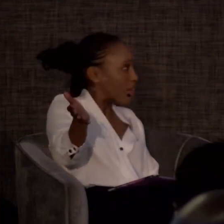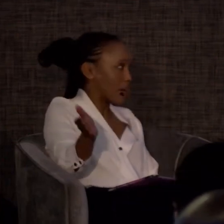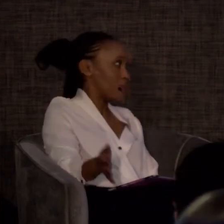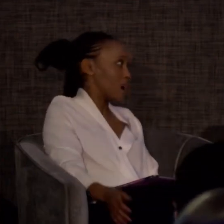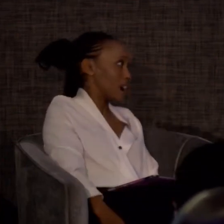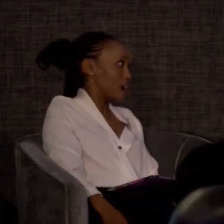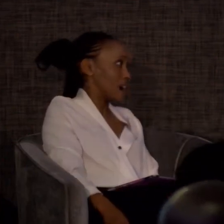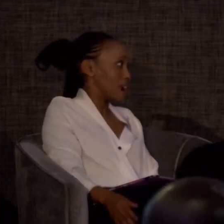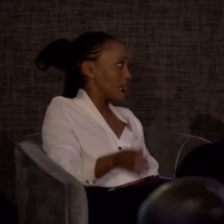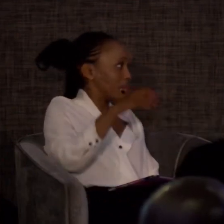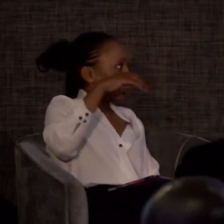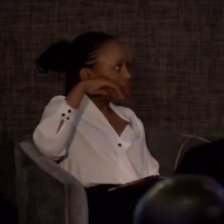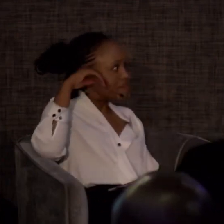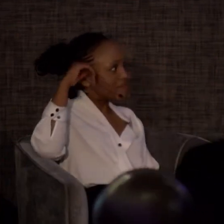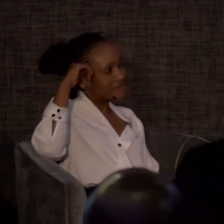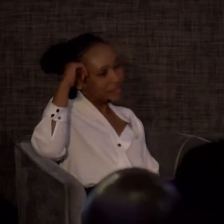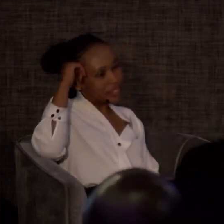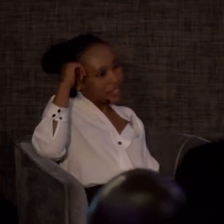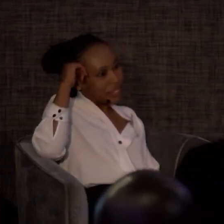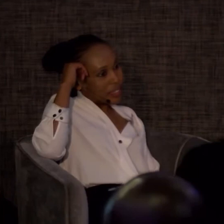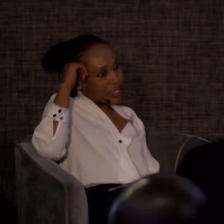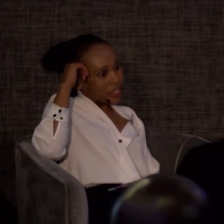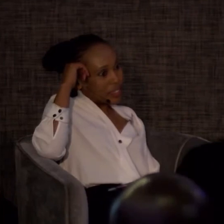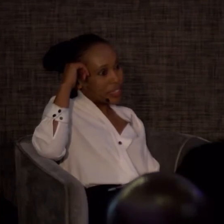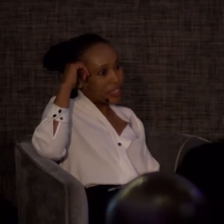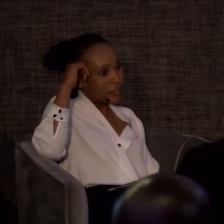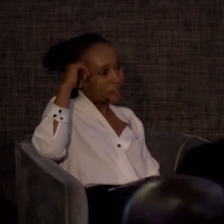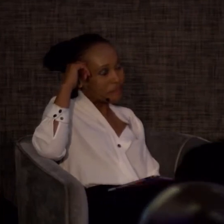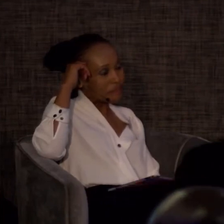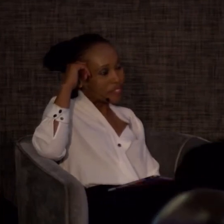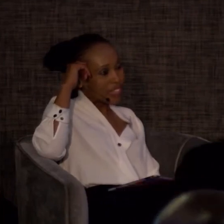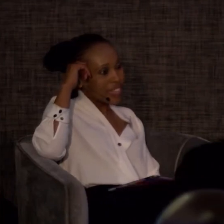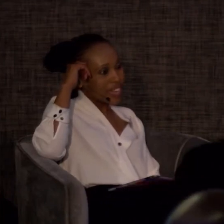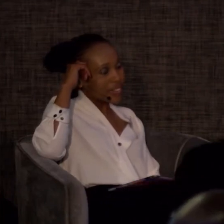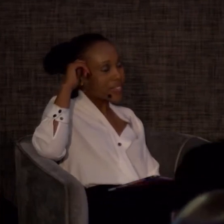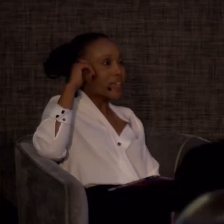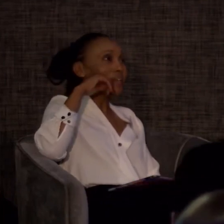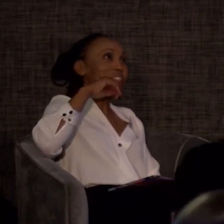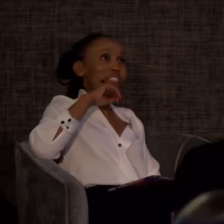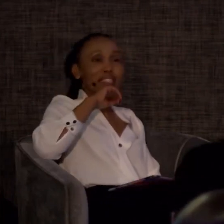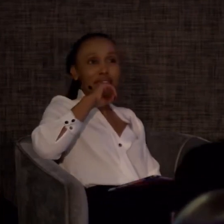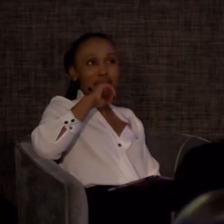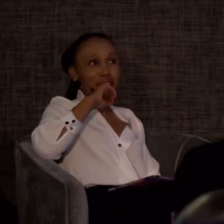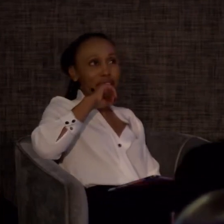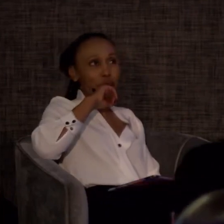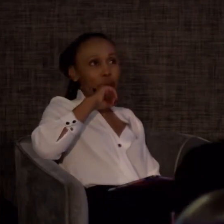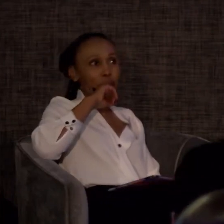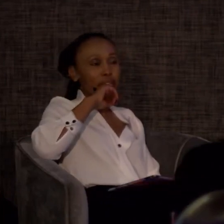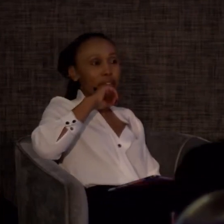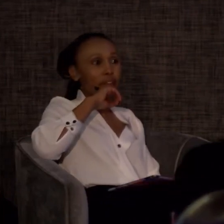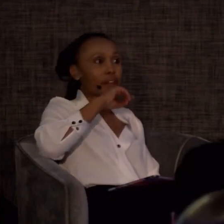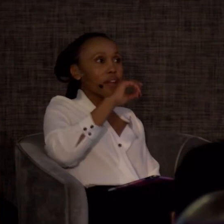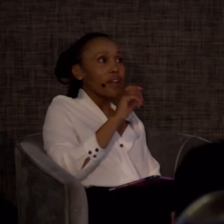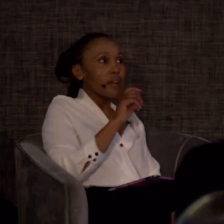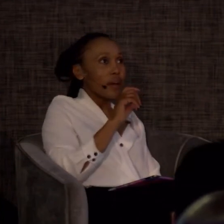have up to 2030. So what gap would you close first? It's a challenging one, but